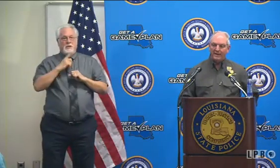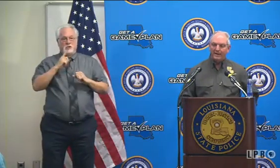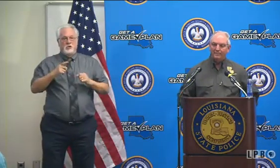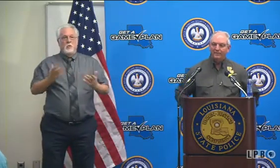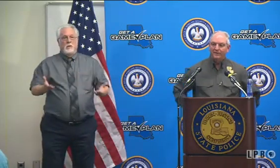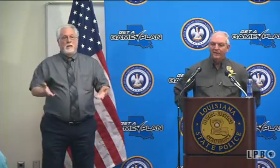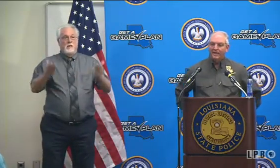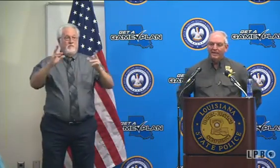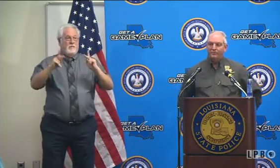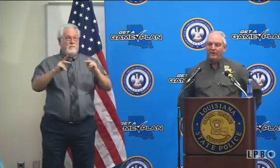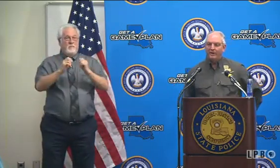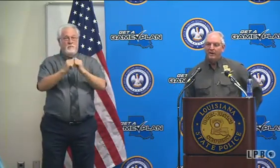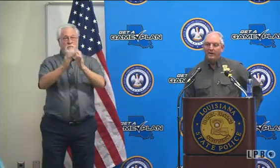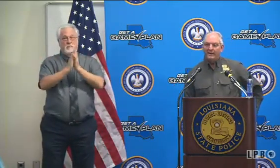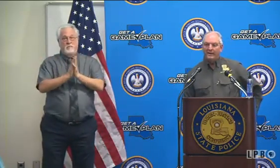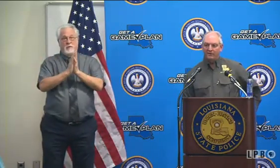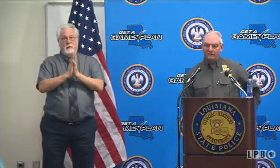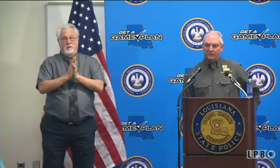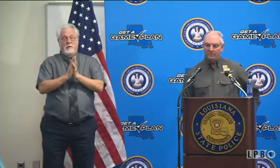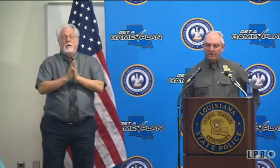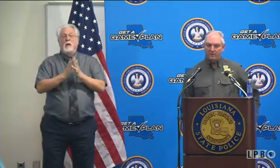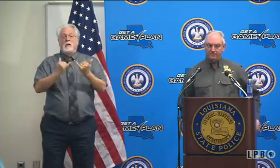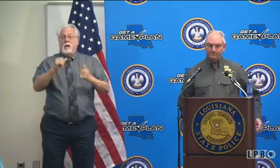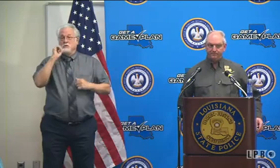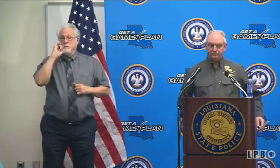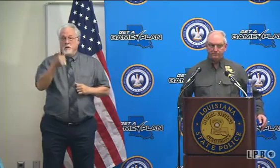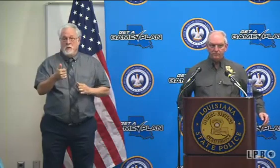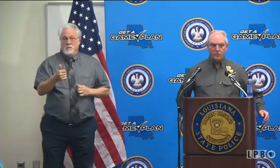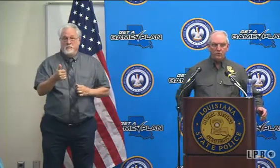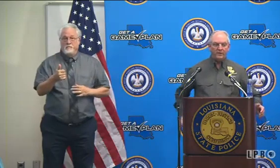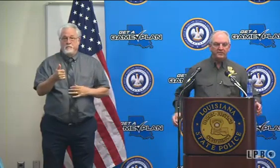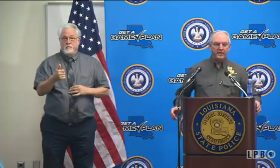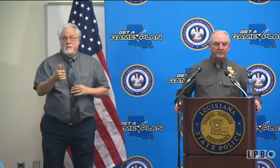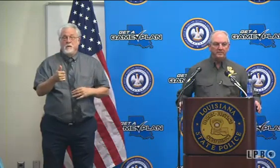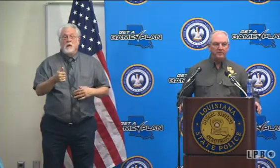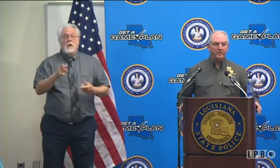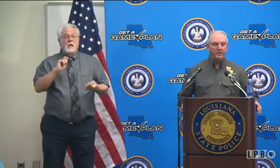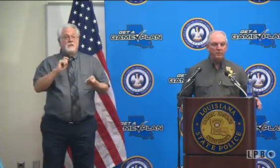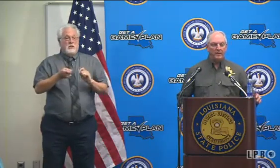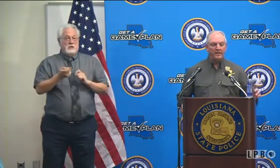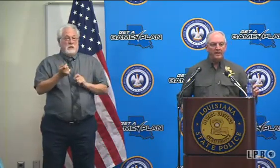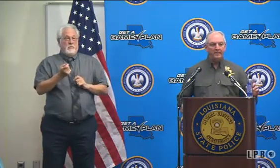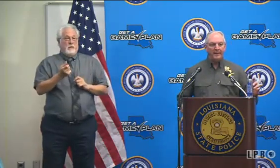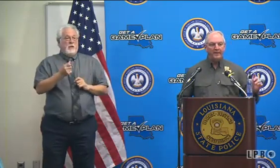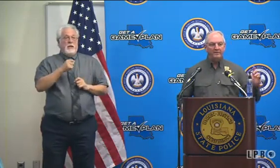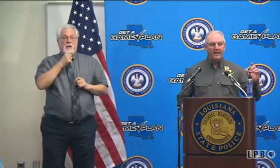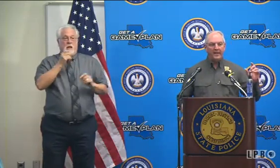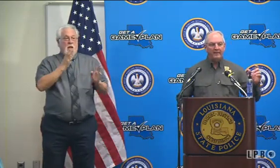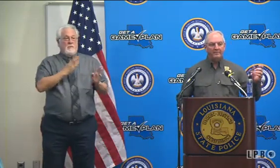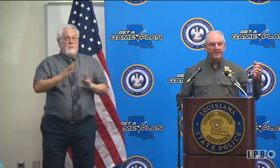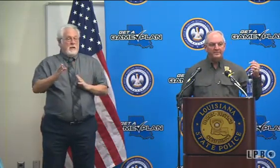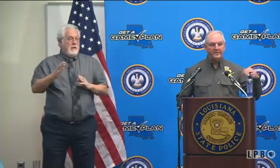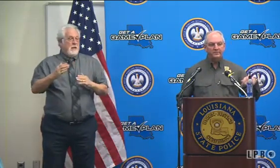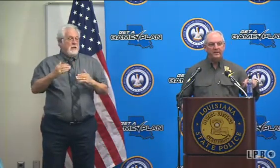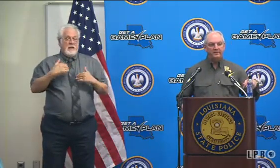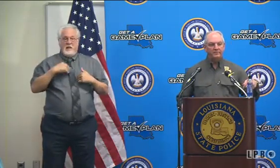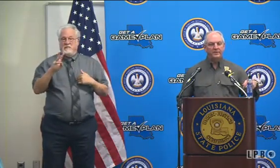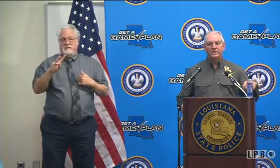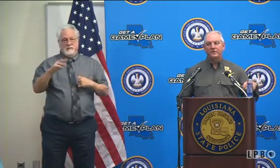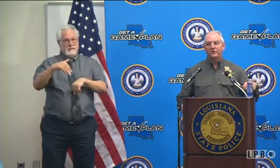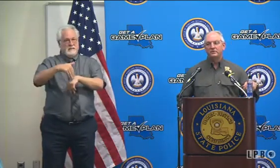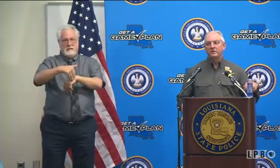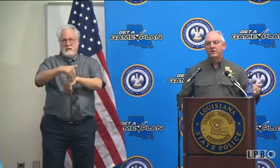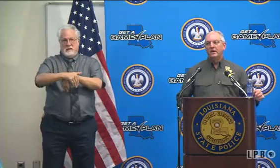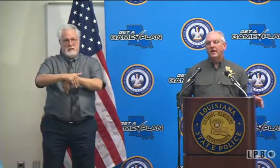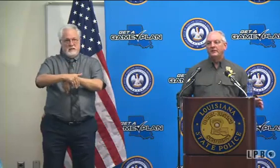lift everybody up in prayer. Now, tomorrow, we're going to change up a little bit. We're not going to plan to have a 6 p.m.